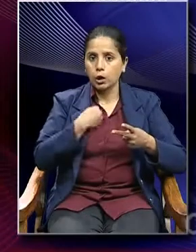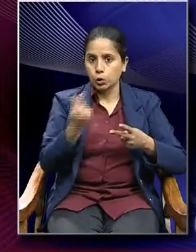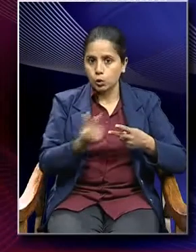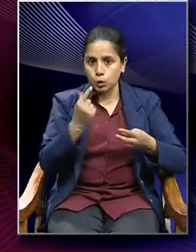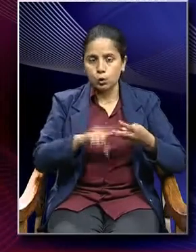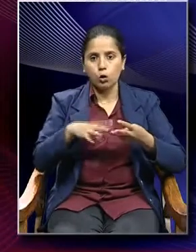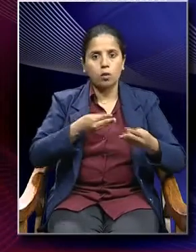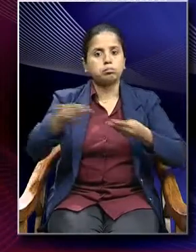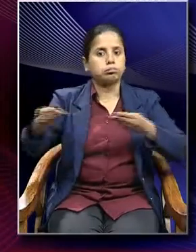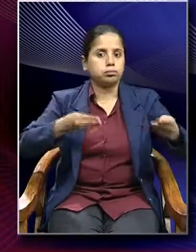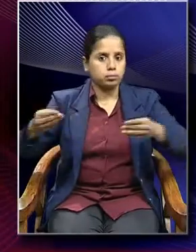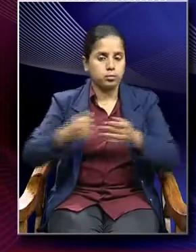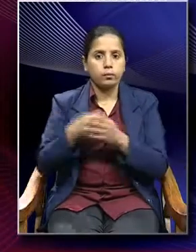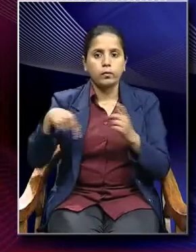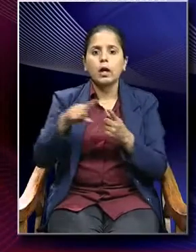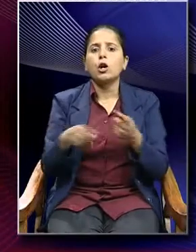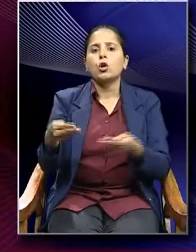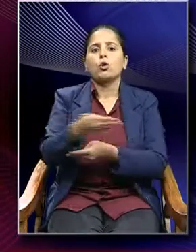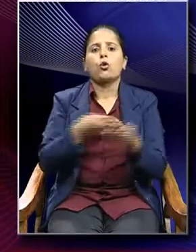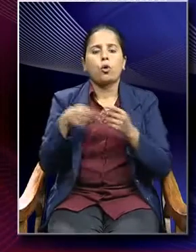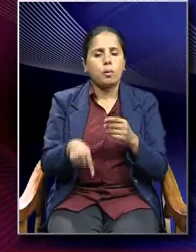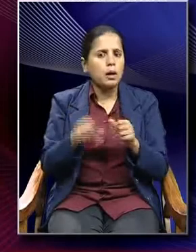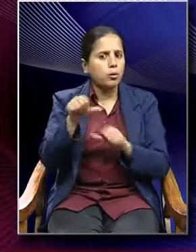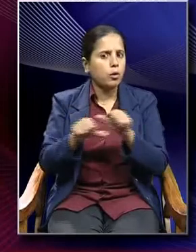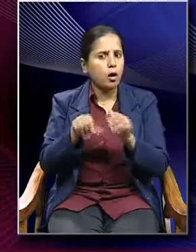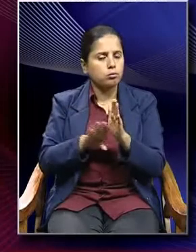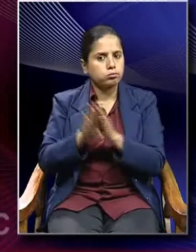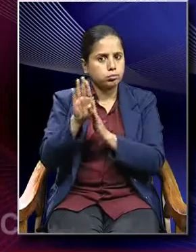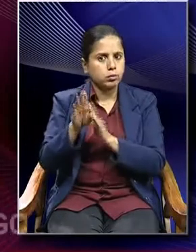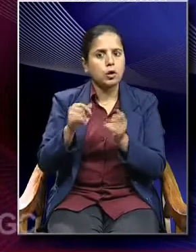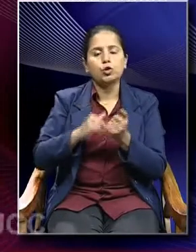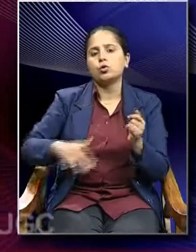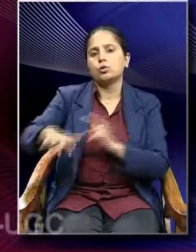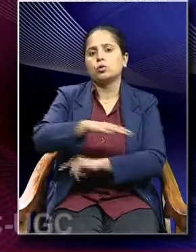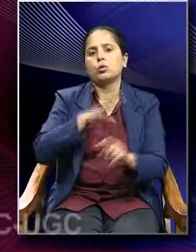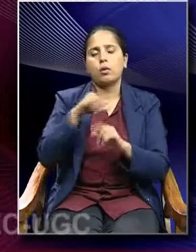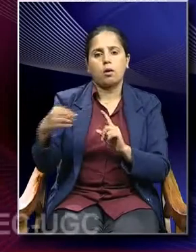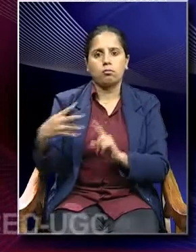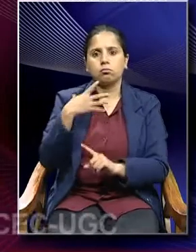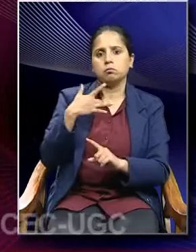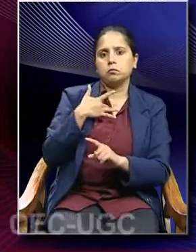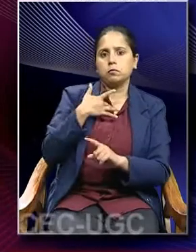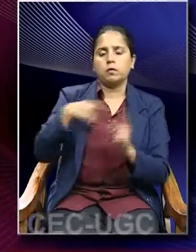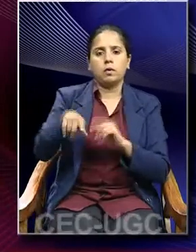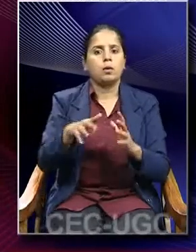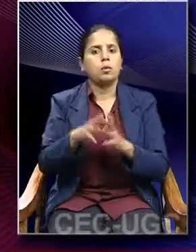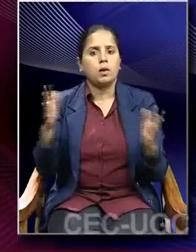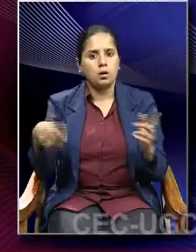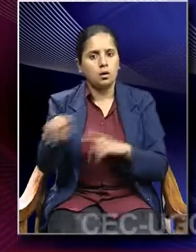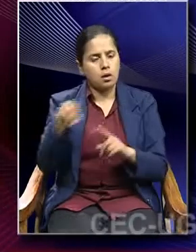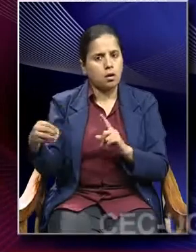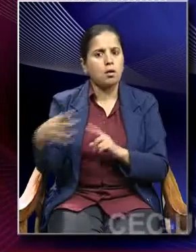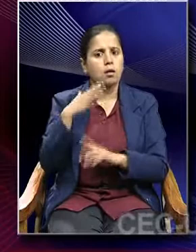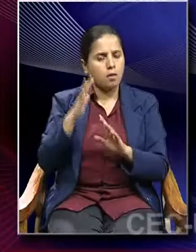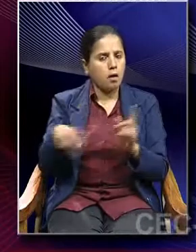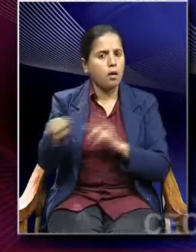distribution. As economic process develops, the society is influenced by it, and it also